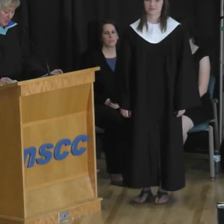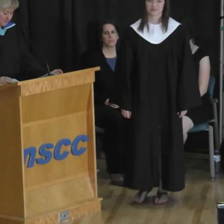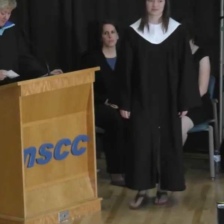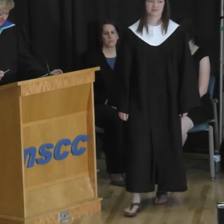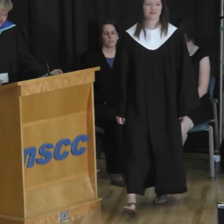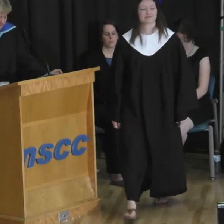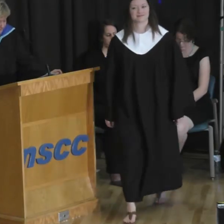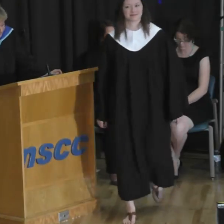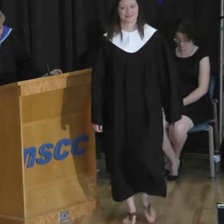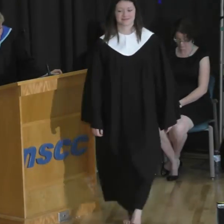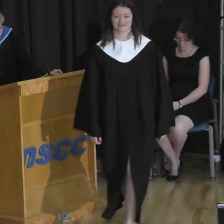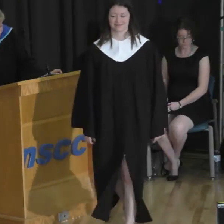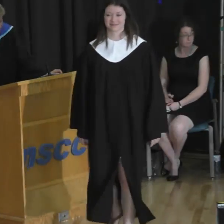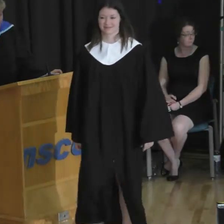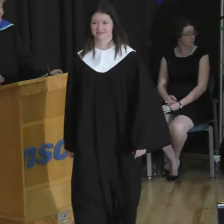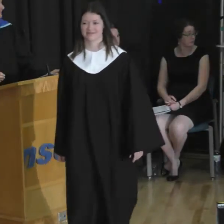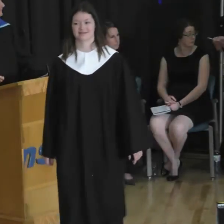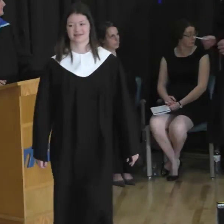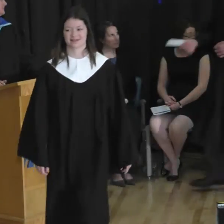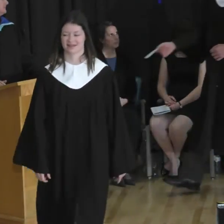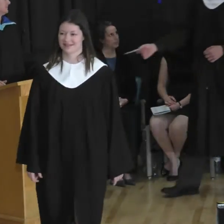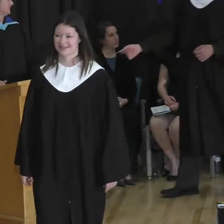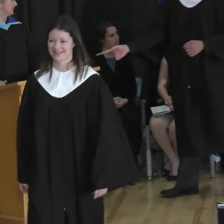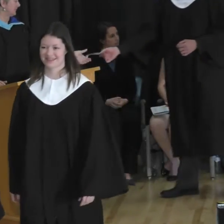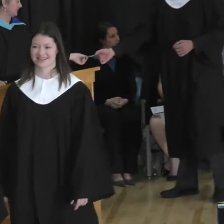Olivia Thompson.